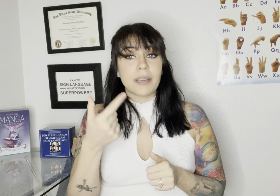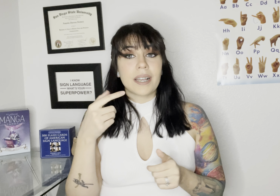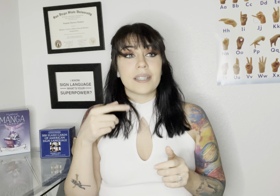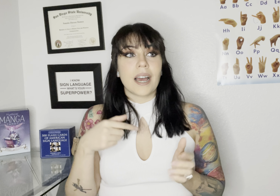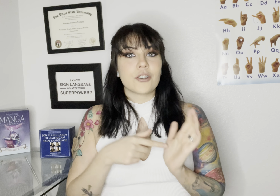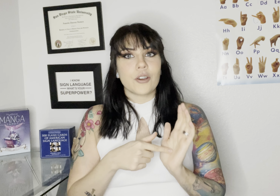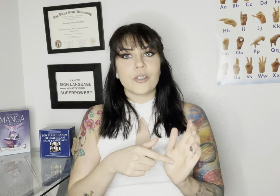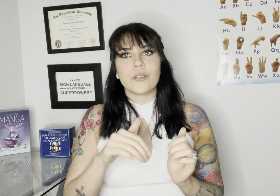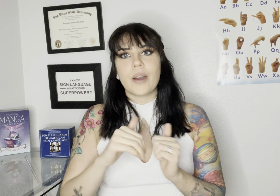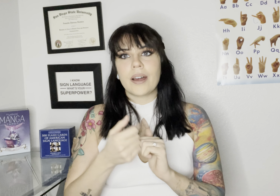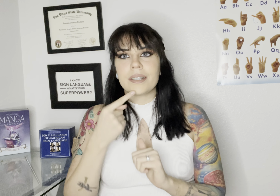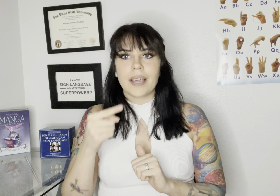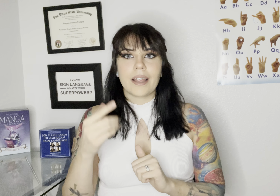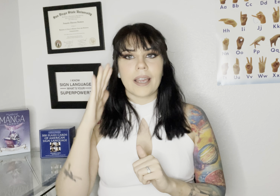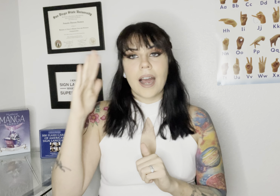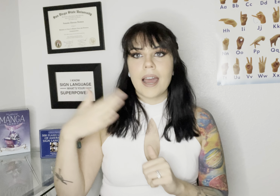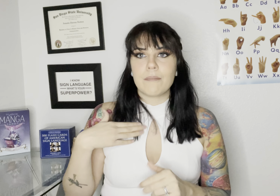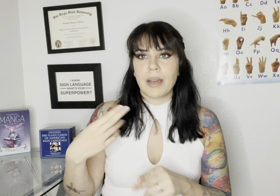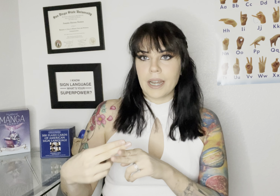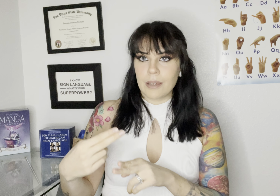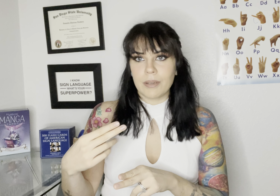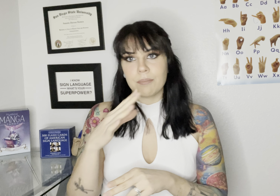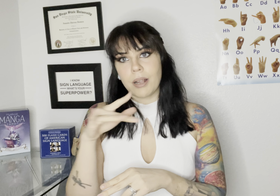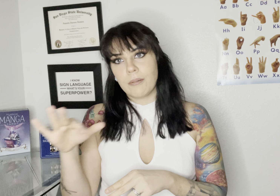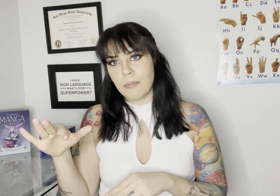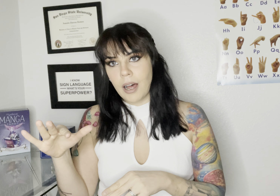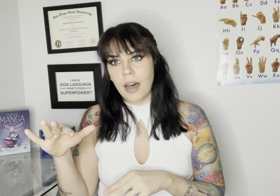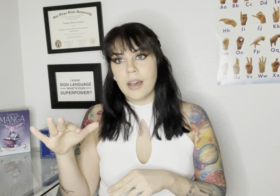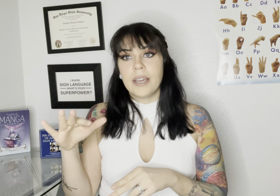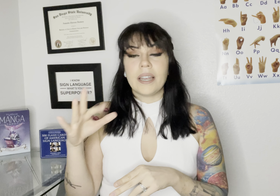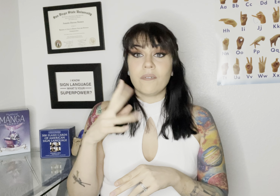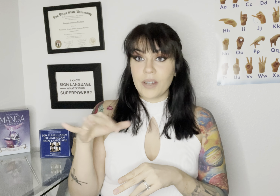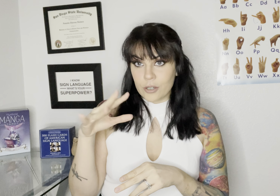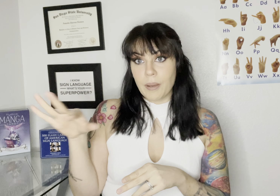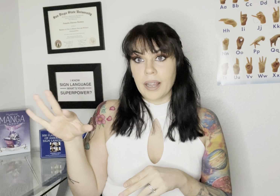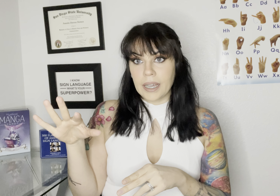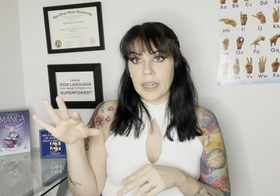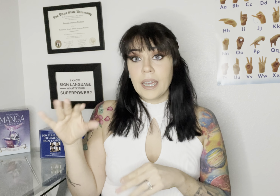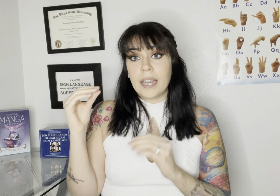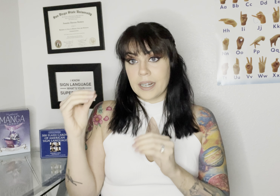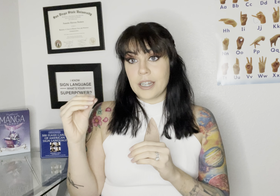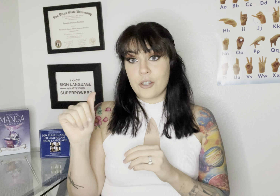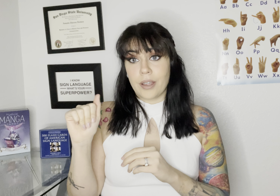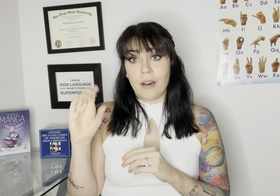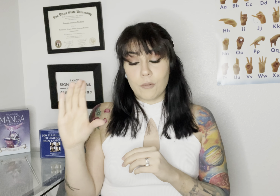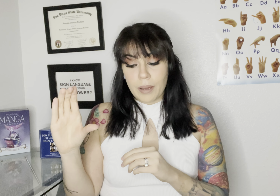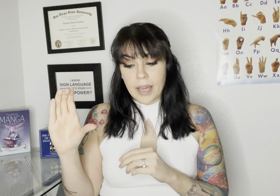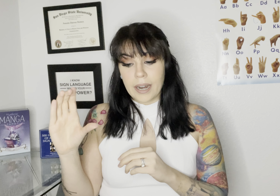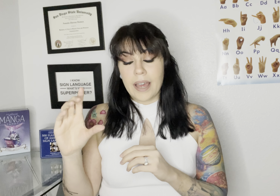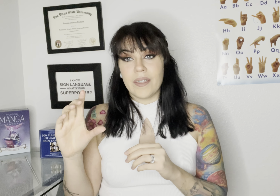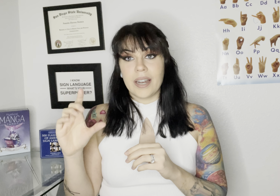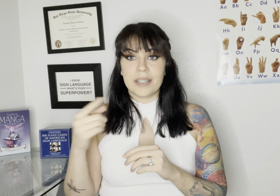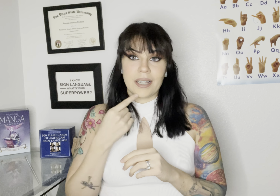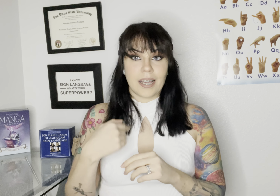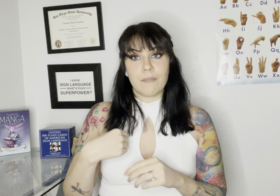because I show you how to say like, hi, my name is blah, blah, blah in fingerspelling, and I teach you the alphabet, and then it says I'm a